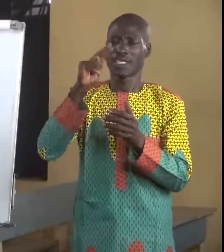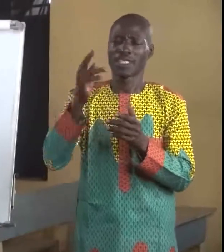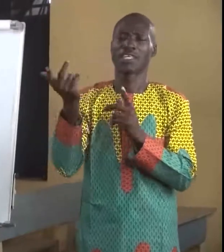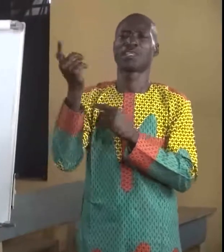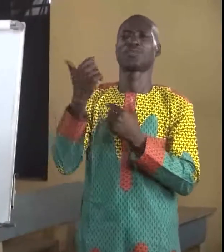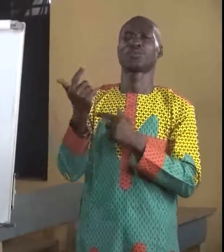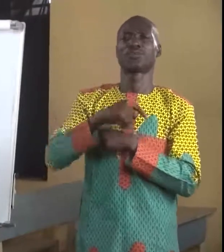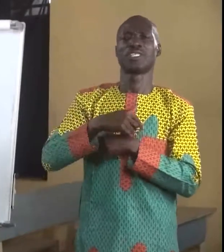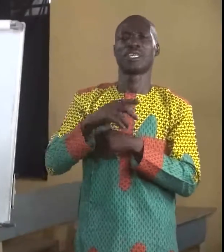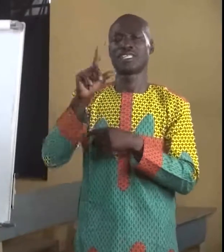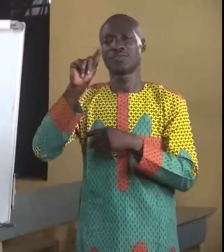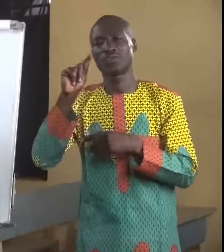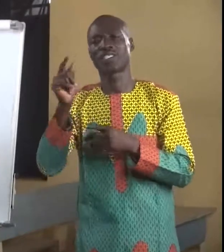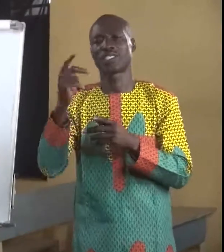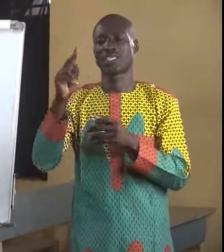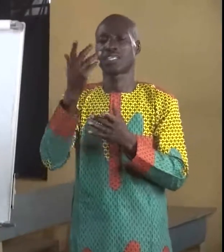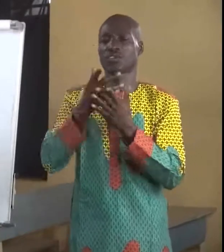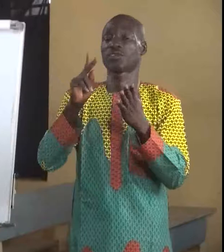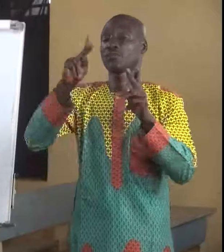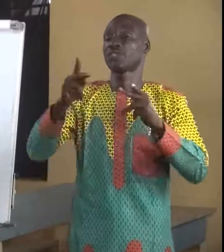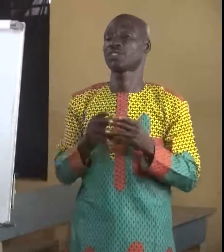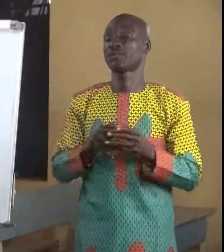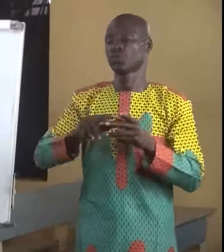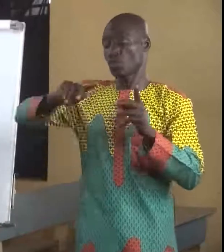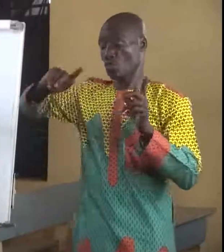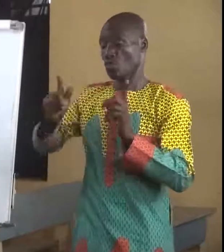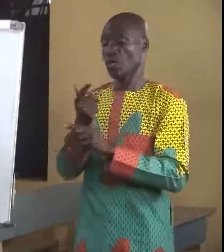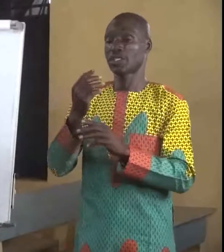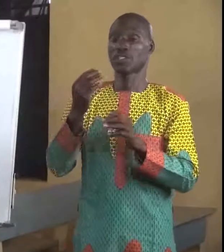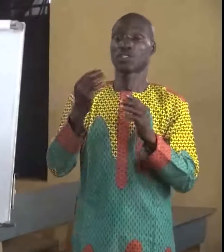by day and at every period of time. So once consumer